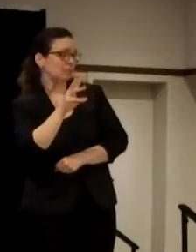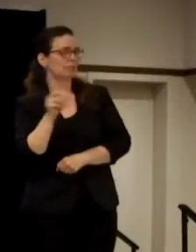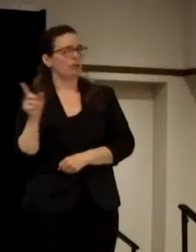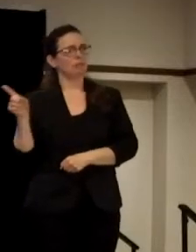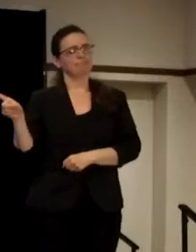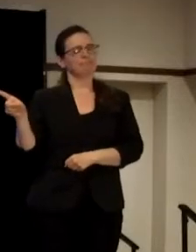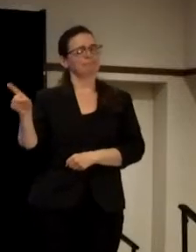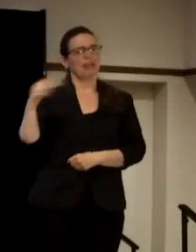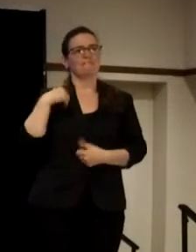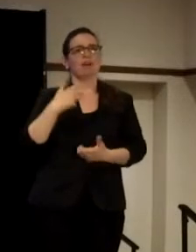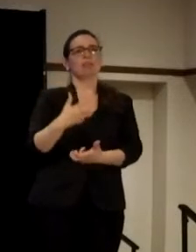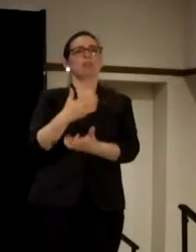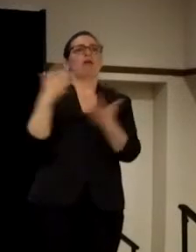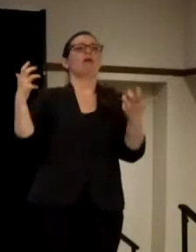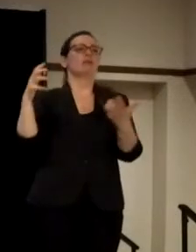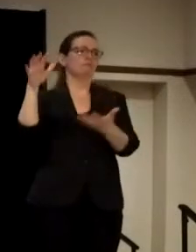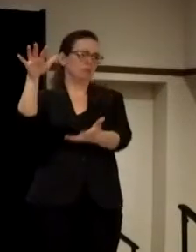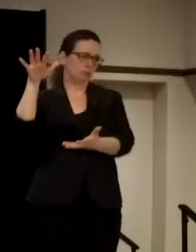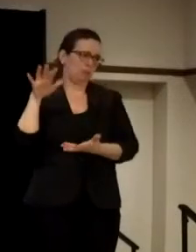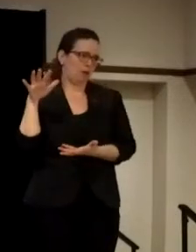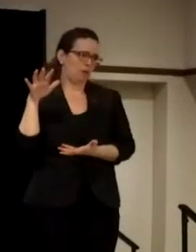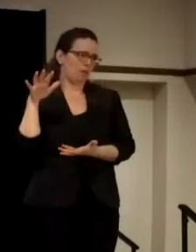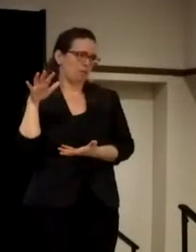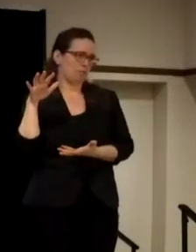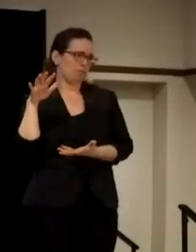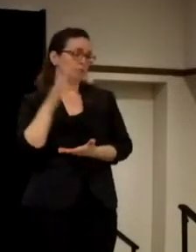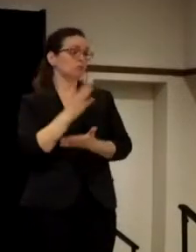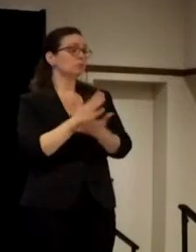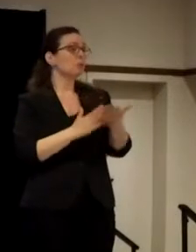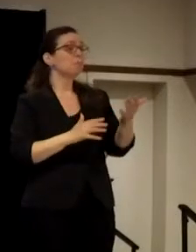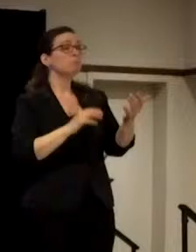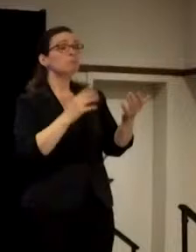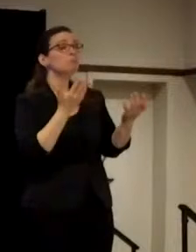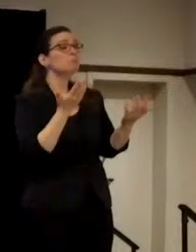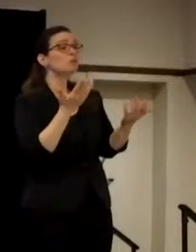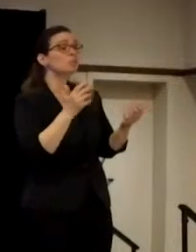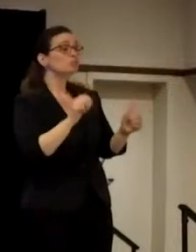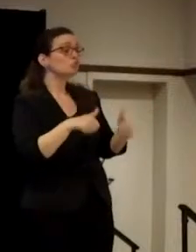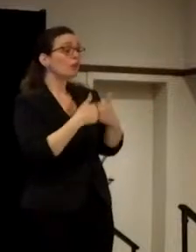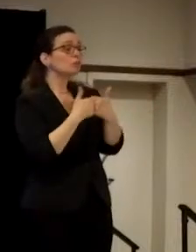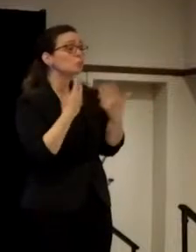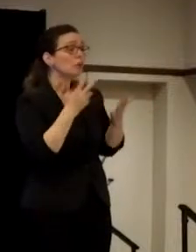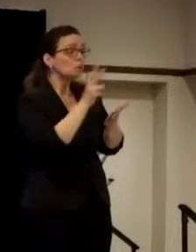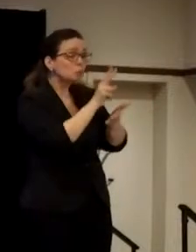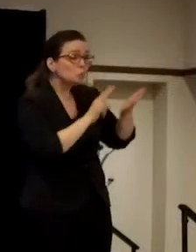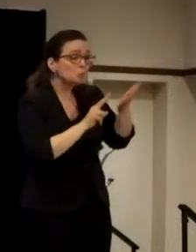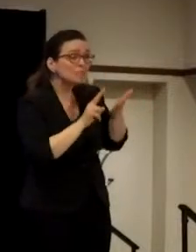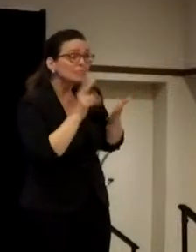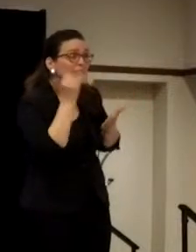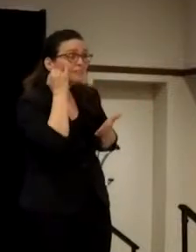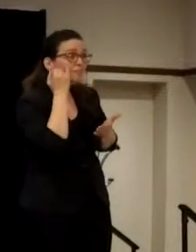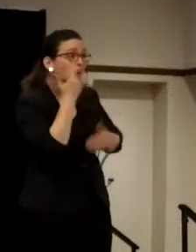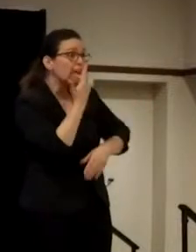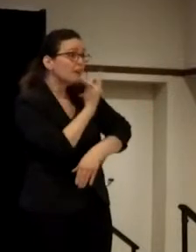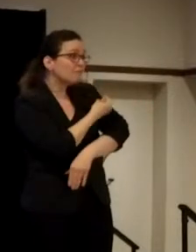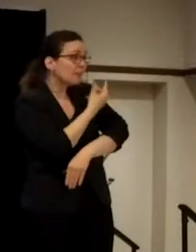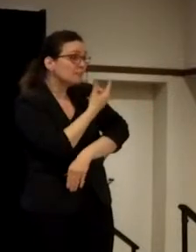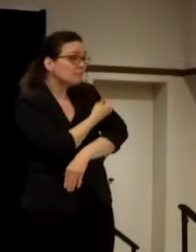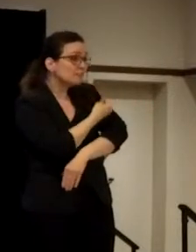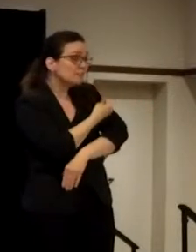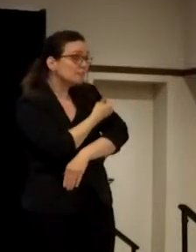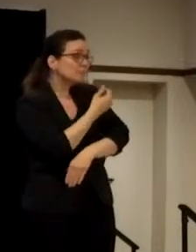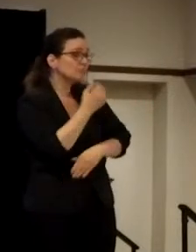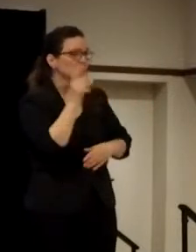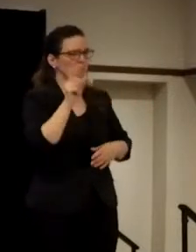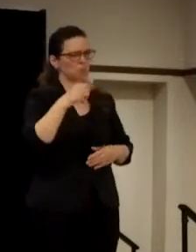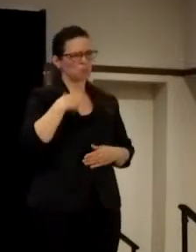don't think so. I think part of the challenge is going to be more in 2 weeks. We can't fill. We're supposed to fill 1,200, 1,300 a day here, if not